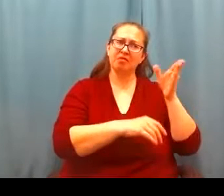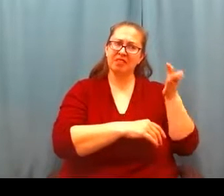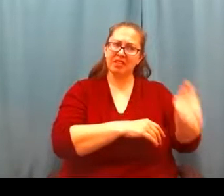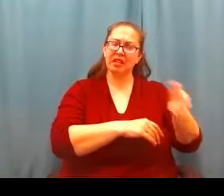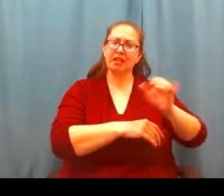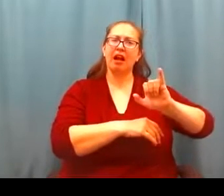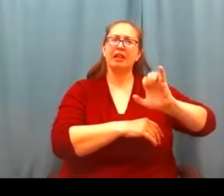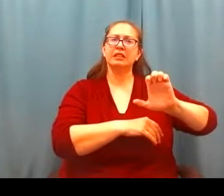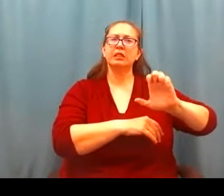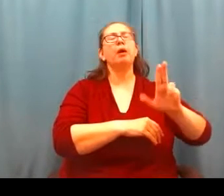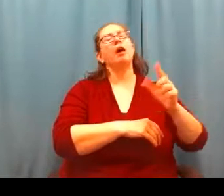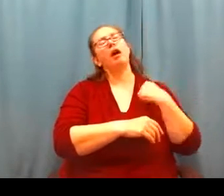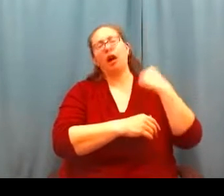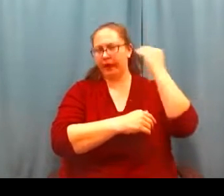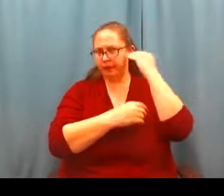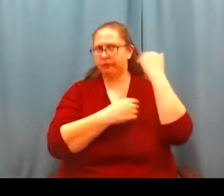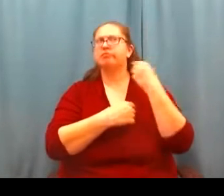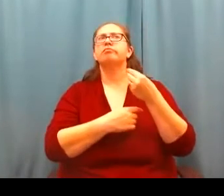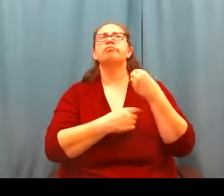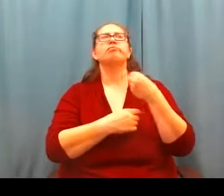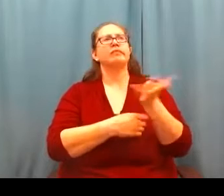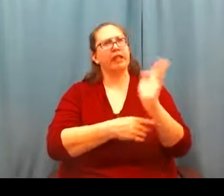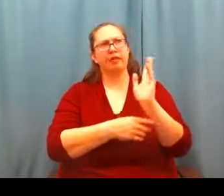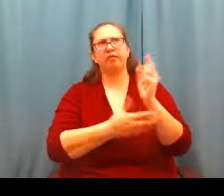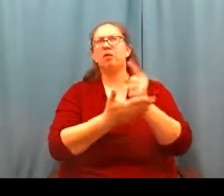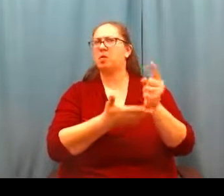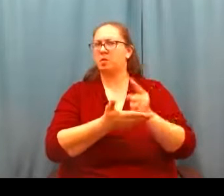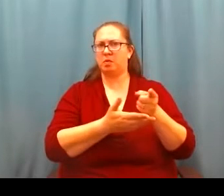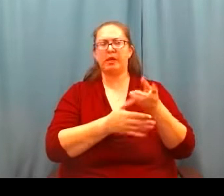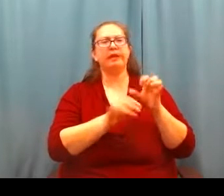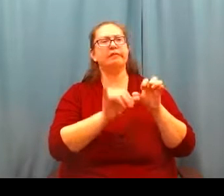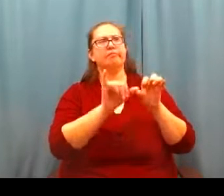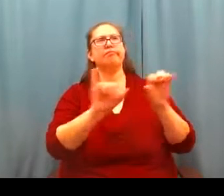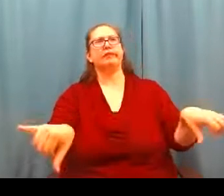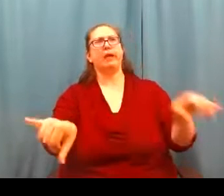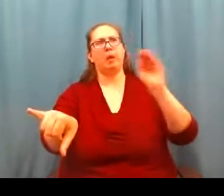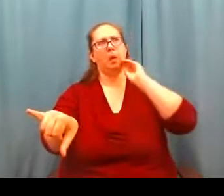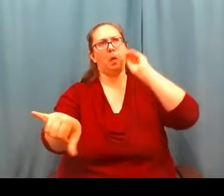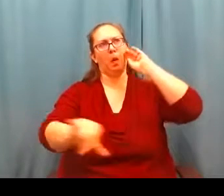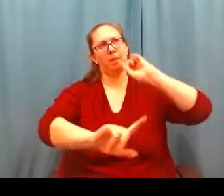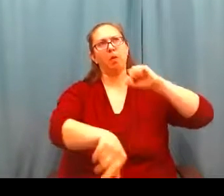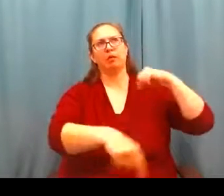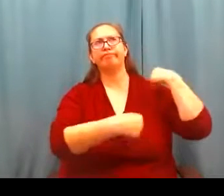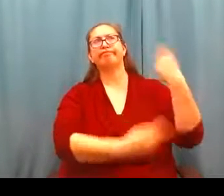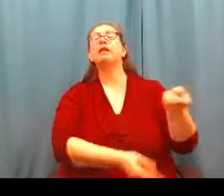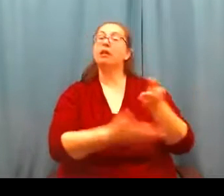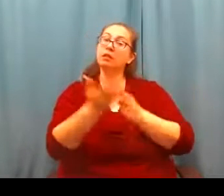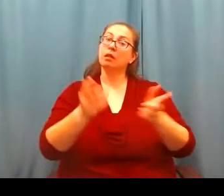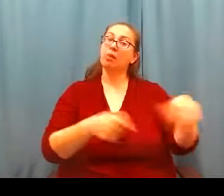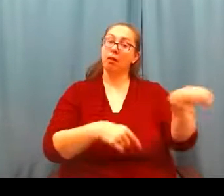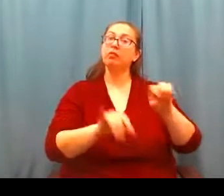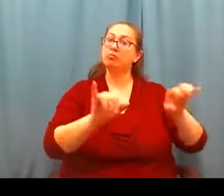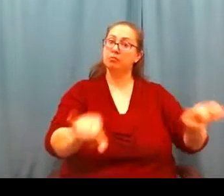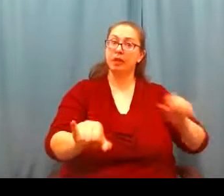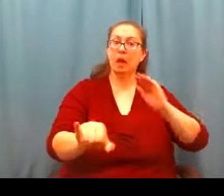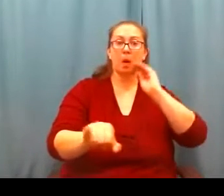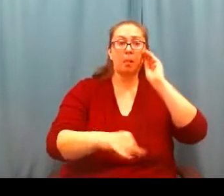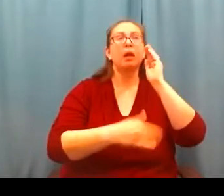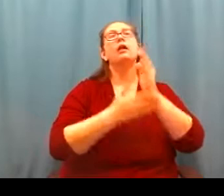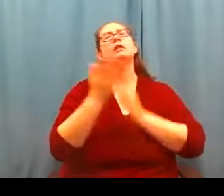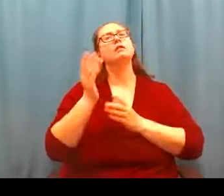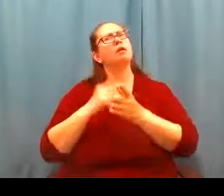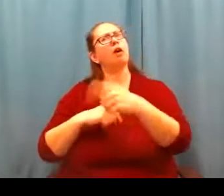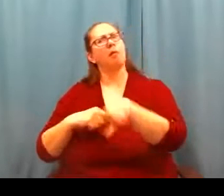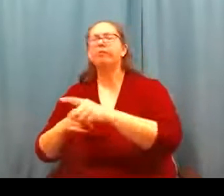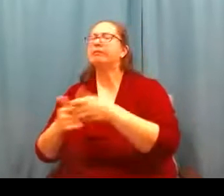on a stay-at-home order. Of course, many of you have been staying at home, and some of you have probably still had to be going to